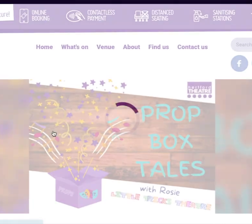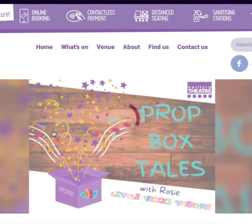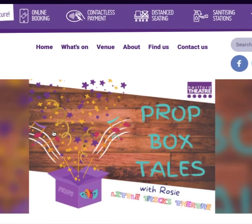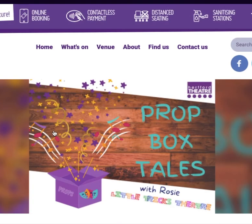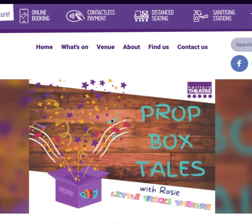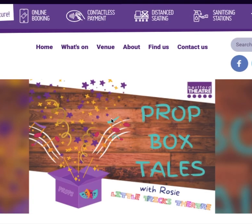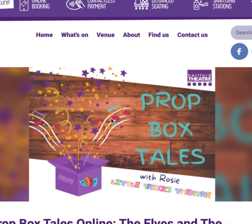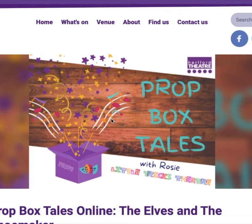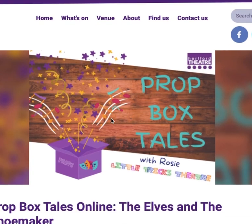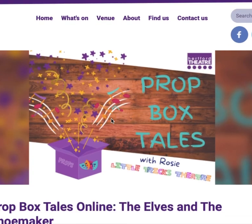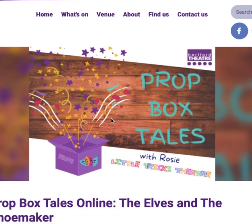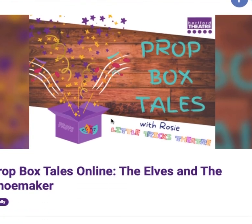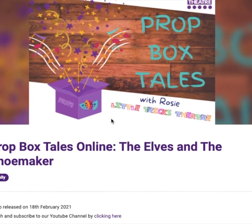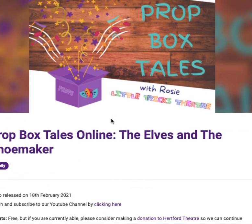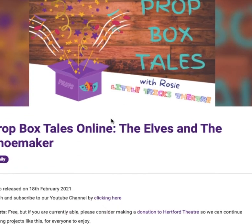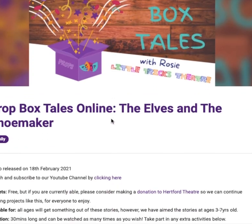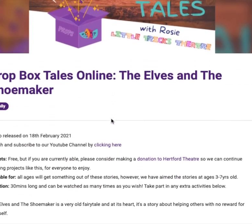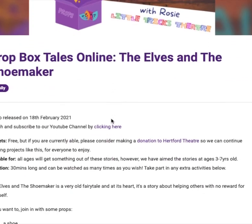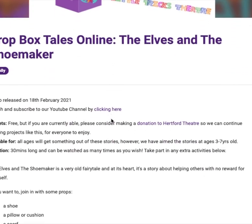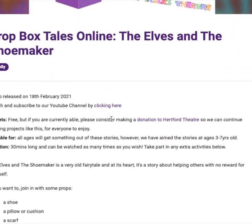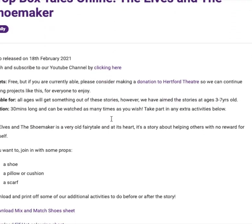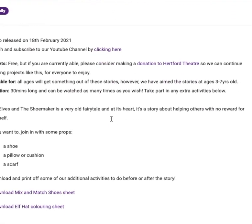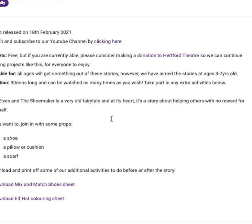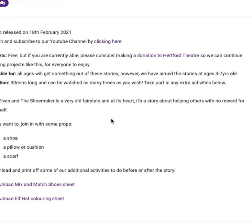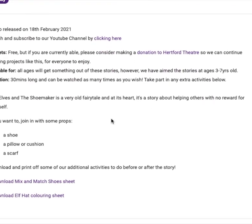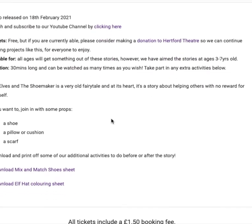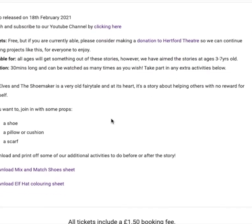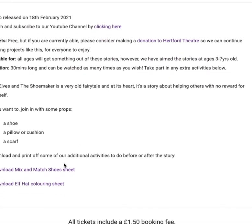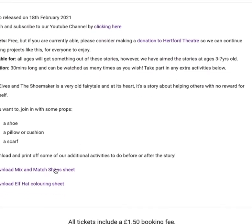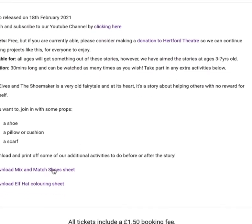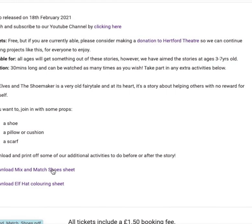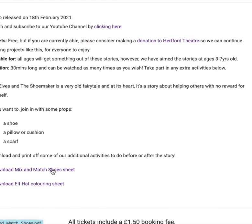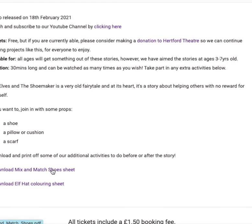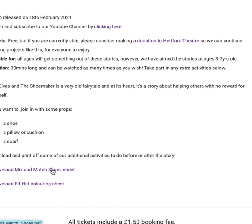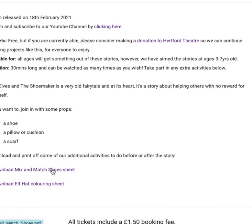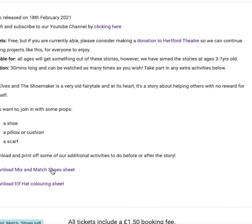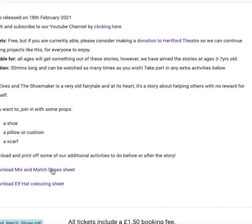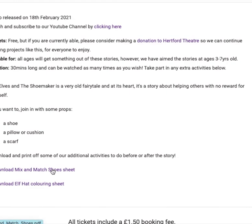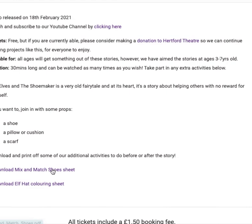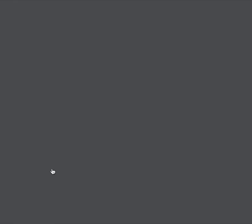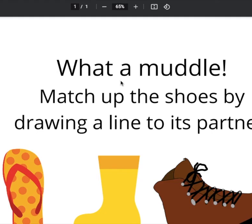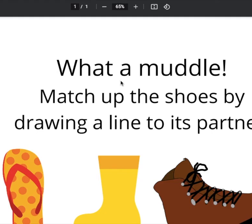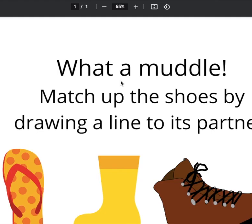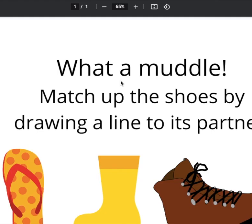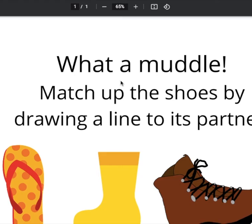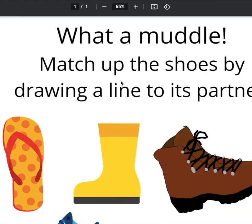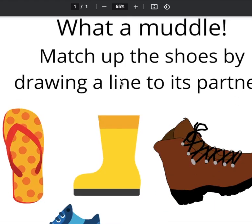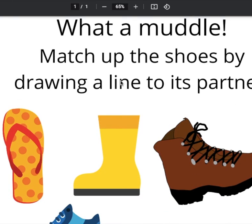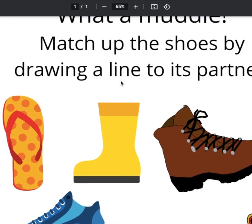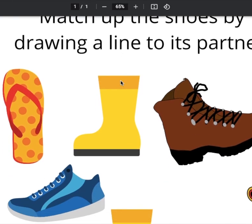page, and you'll find lots of information about our month's story, and also some printable activities to do at home. Each activity is themed to the